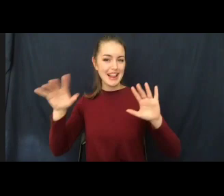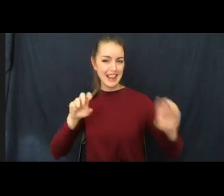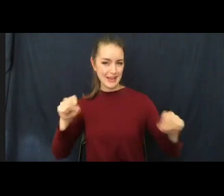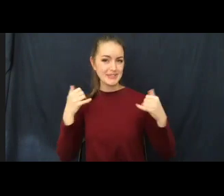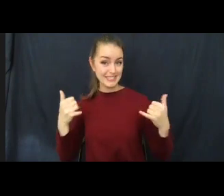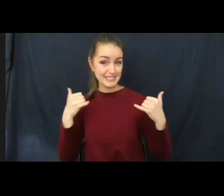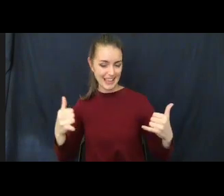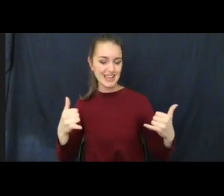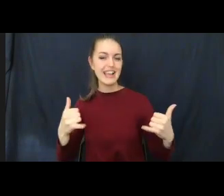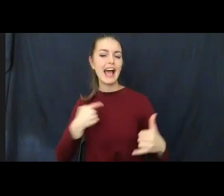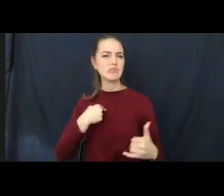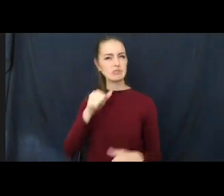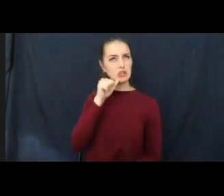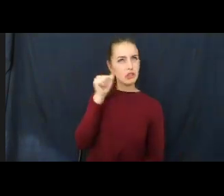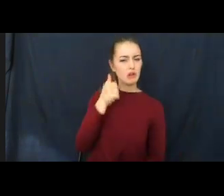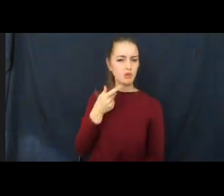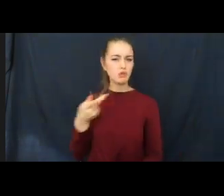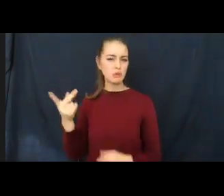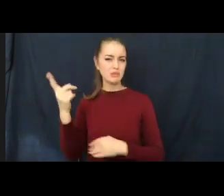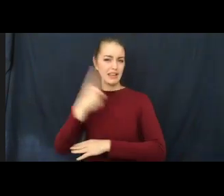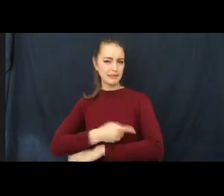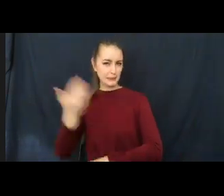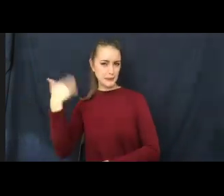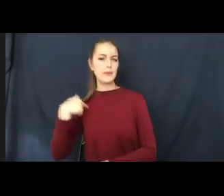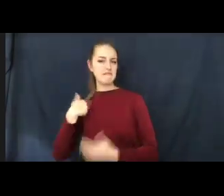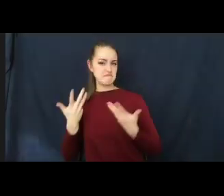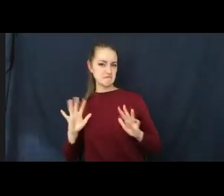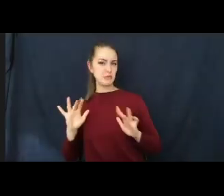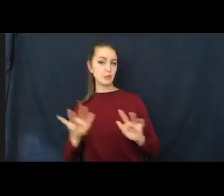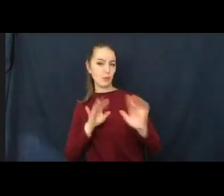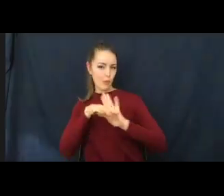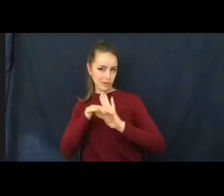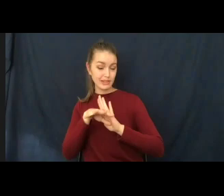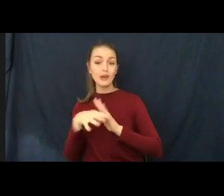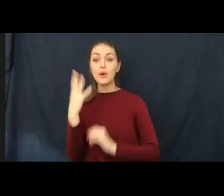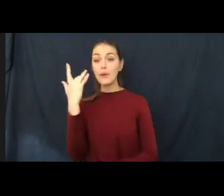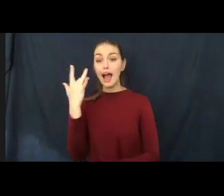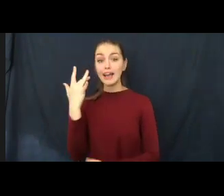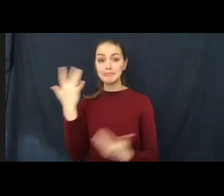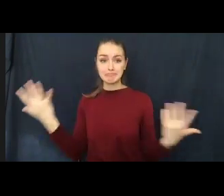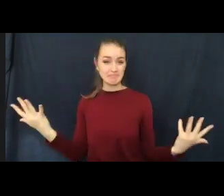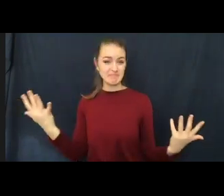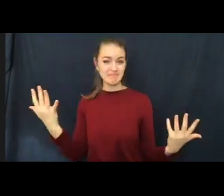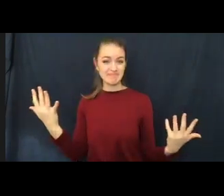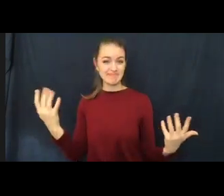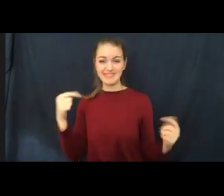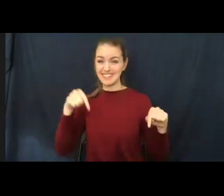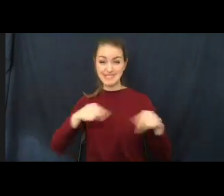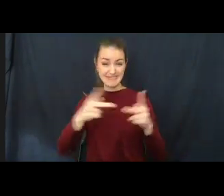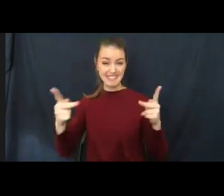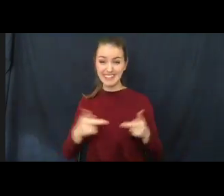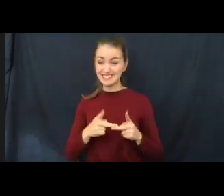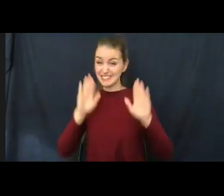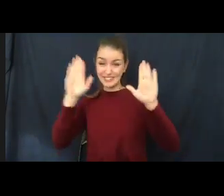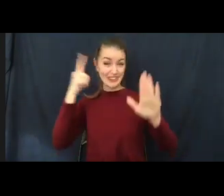yesterday or a couple days ago because we are not in a really good place to read.